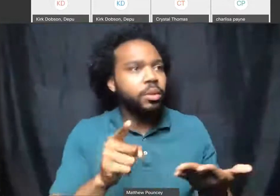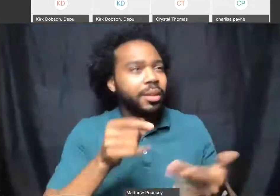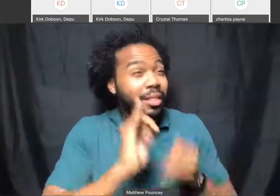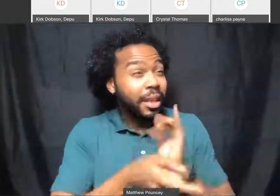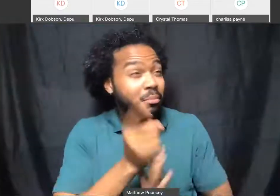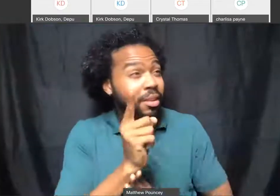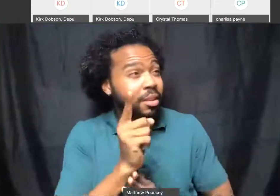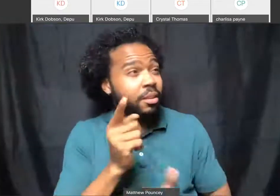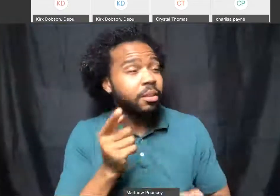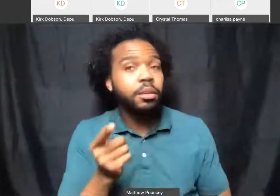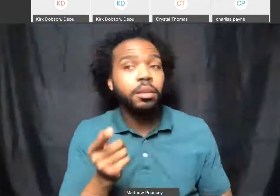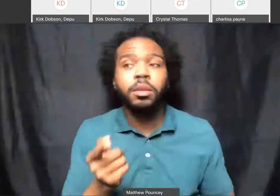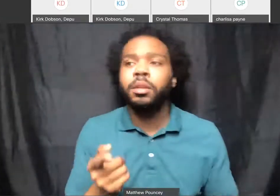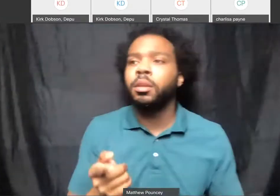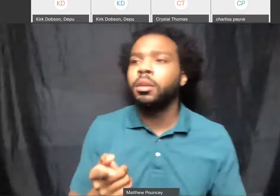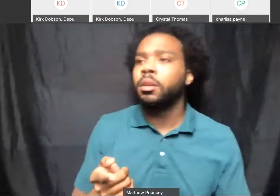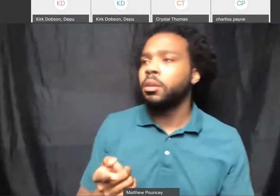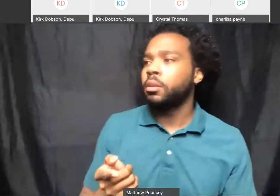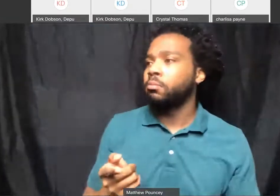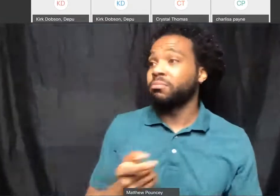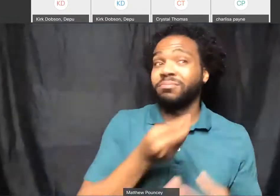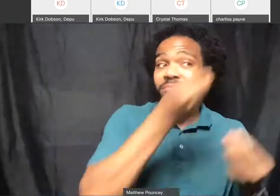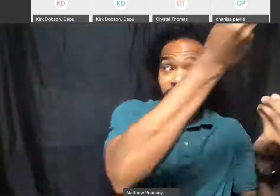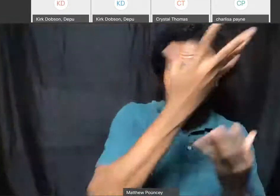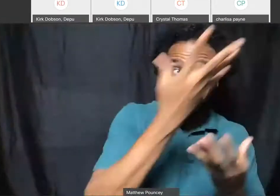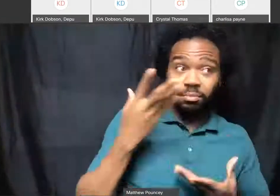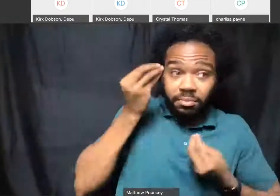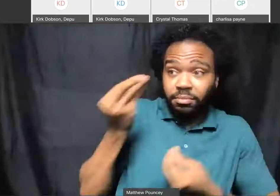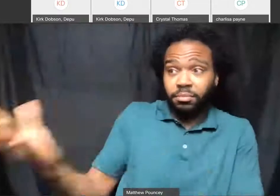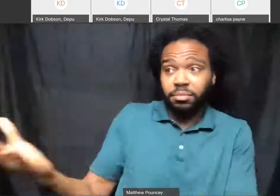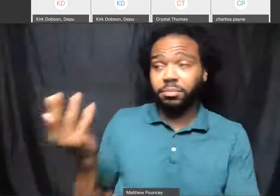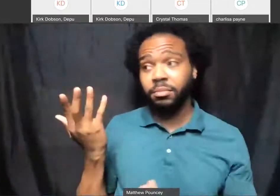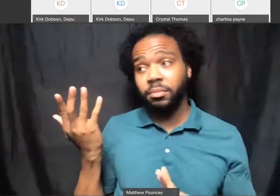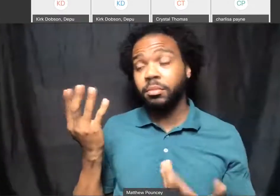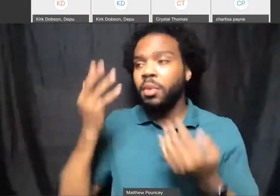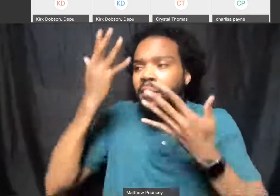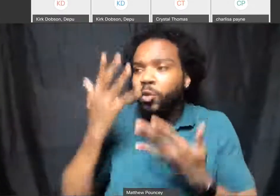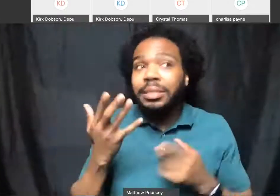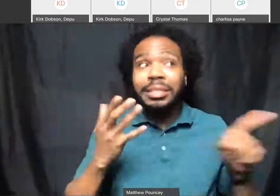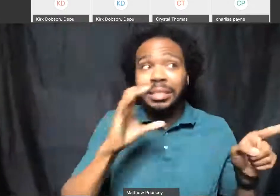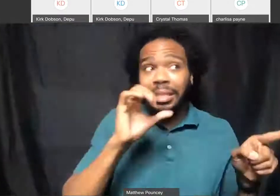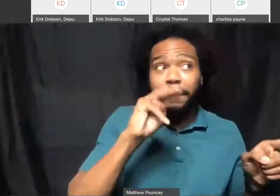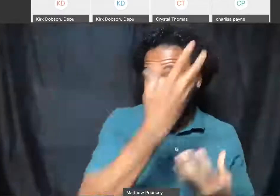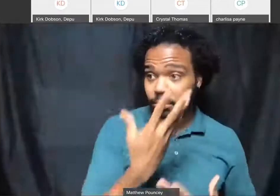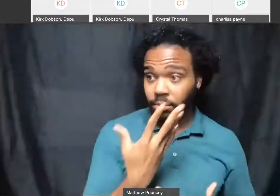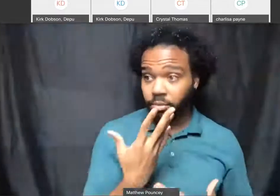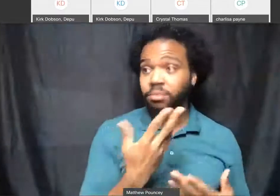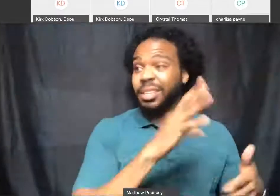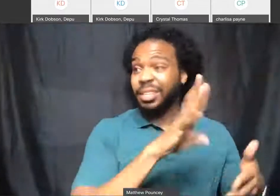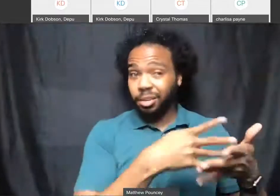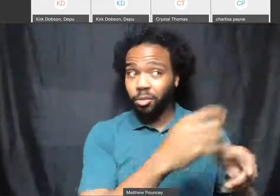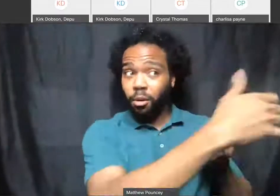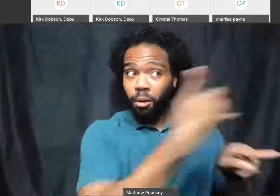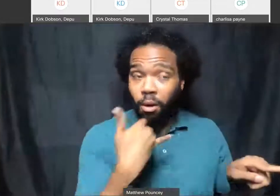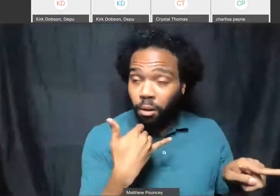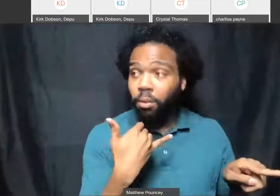that we got. I mean, unfortunately, we got notice from CMS. CMS reached out to us and scheduled a call with us about it because